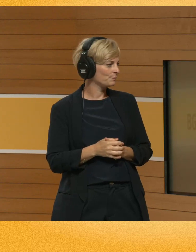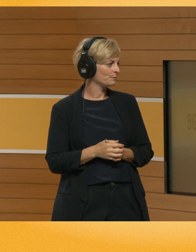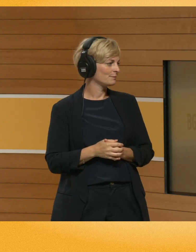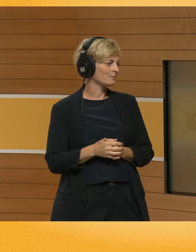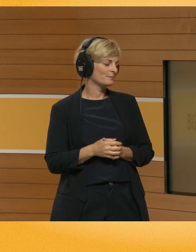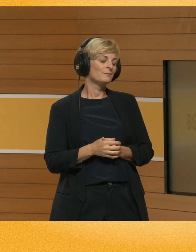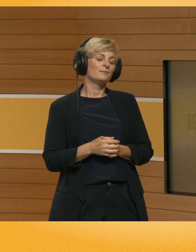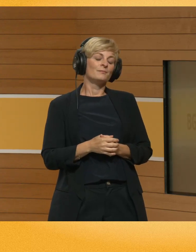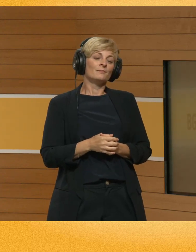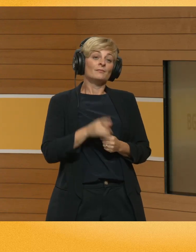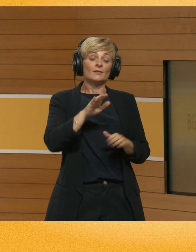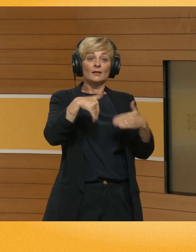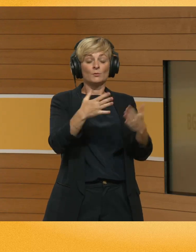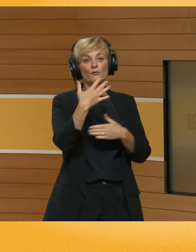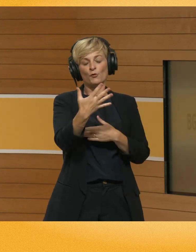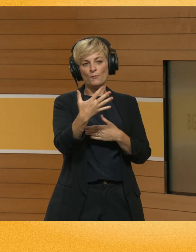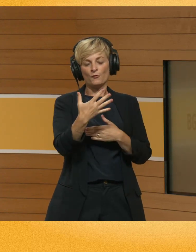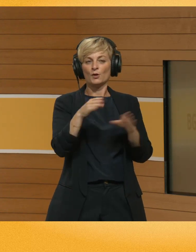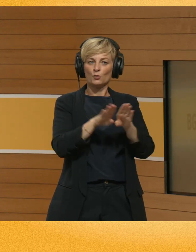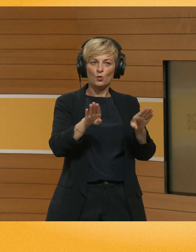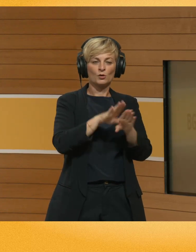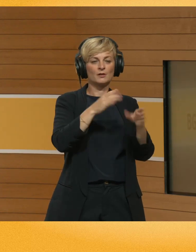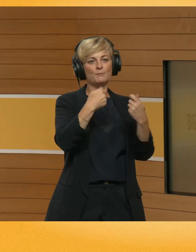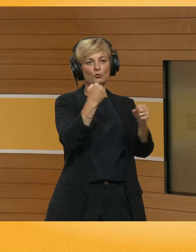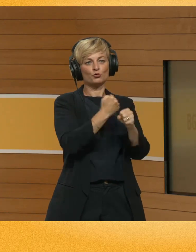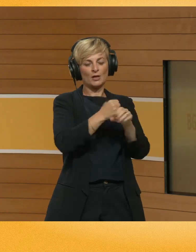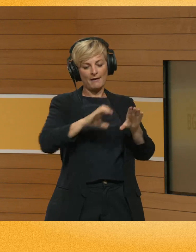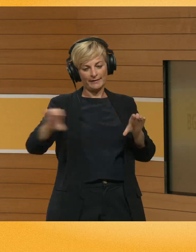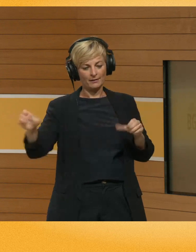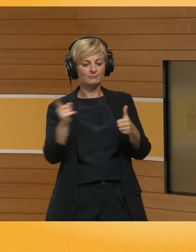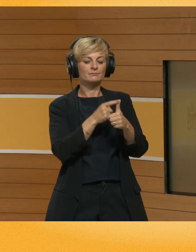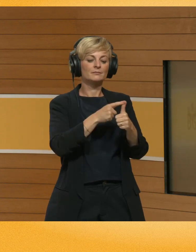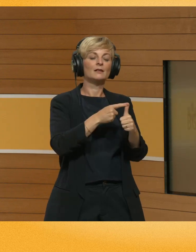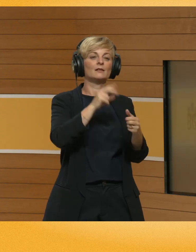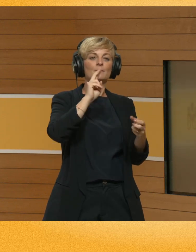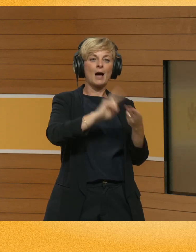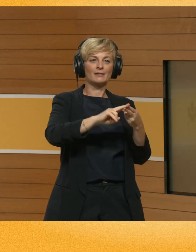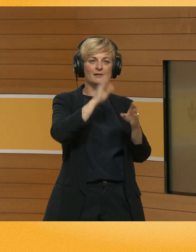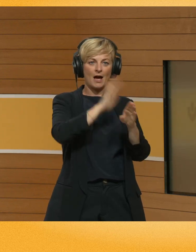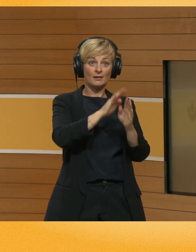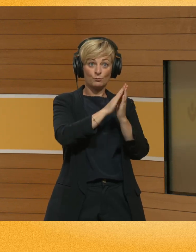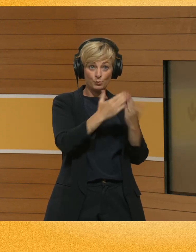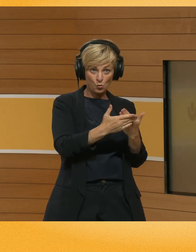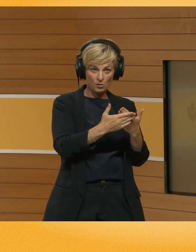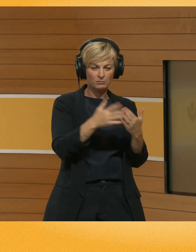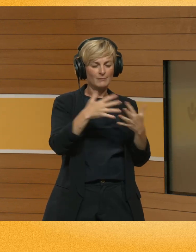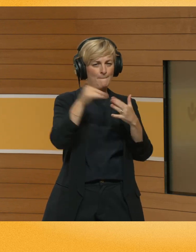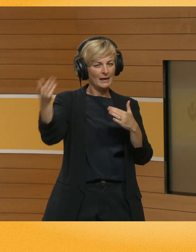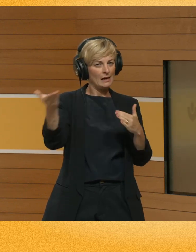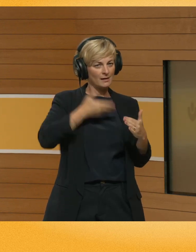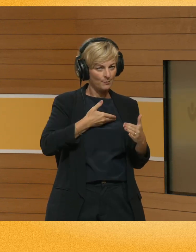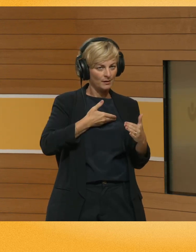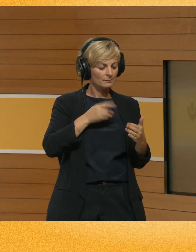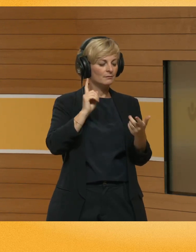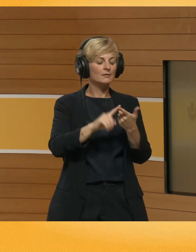original Magnet manual that we got from the ANCC, and the gap analysis tool that helps hospitals to identify areas to